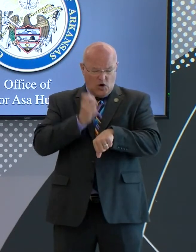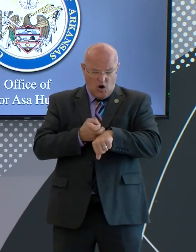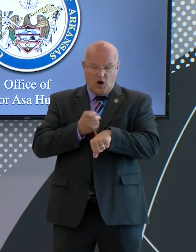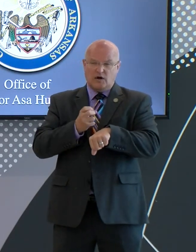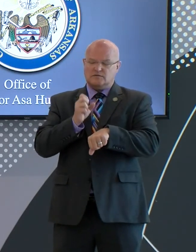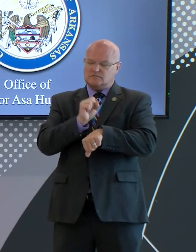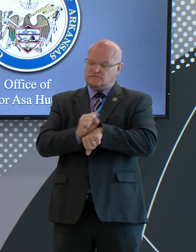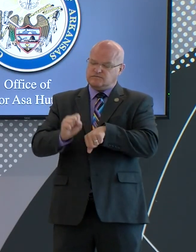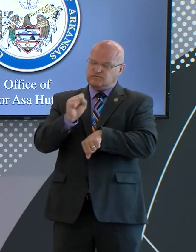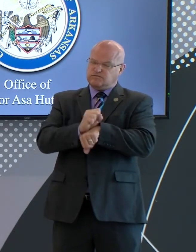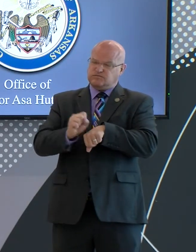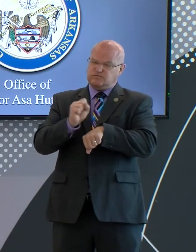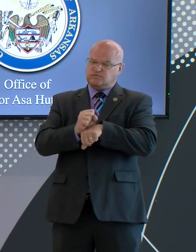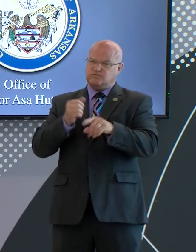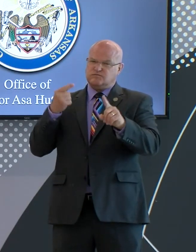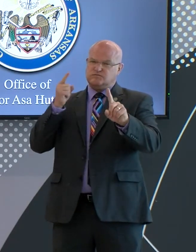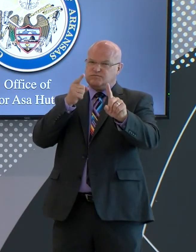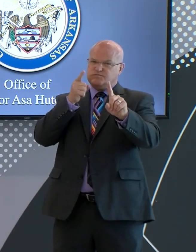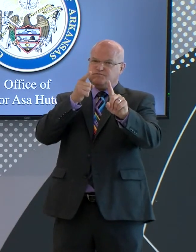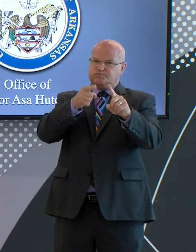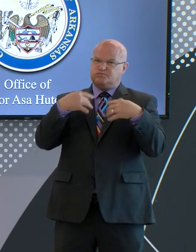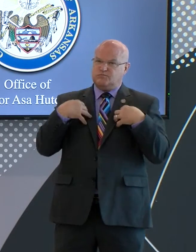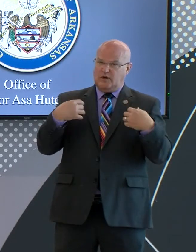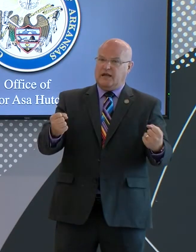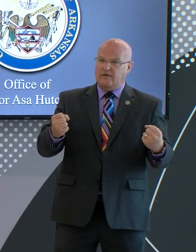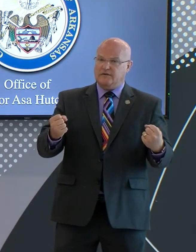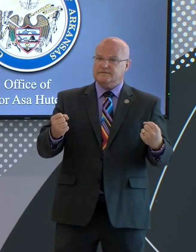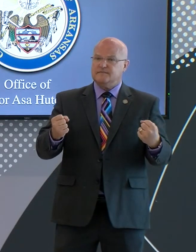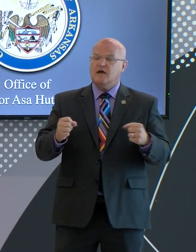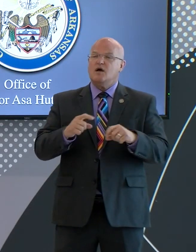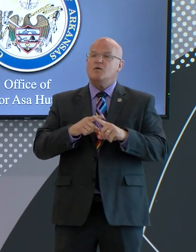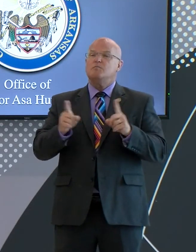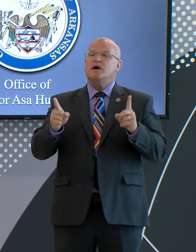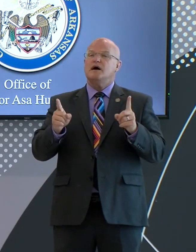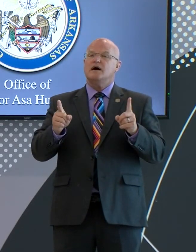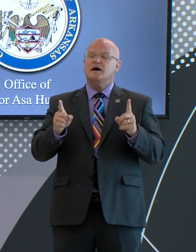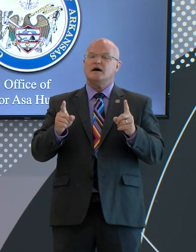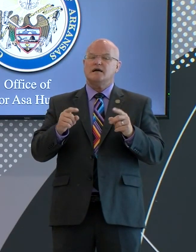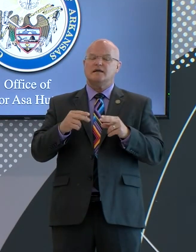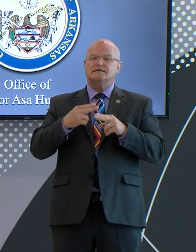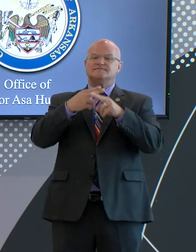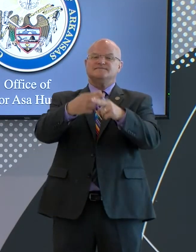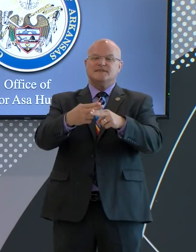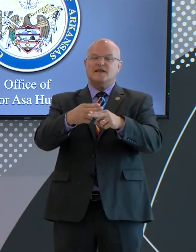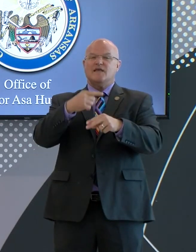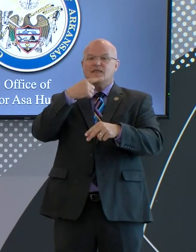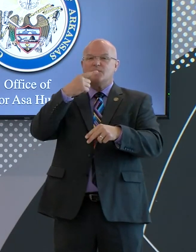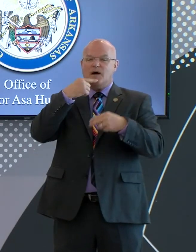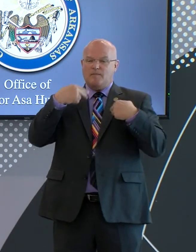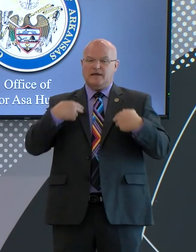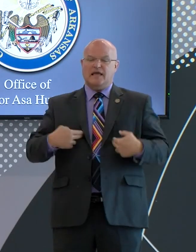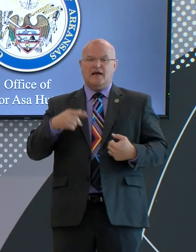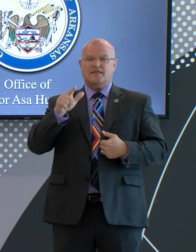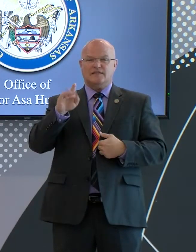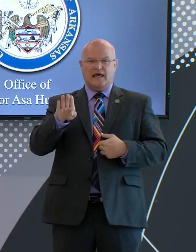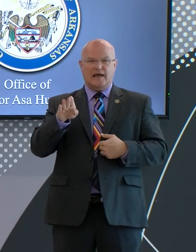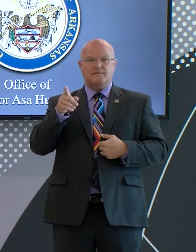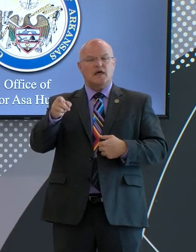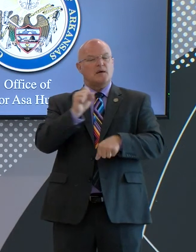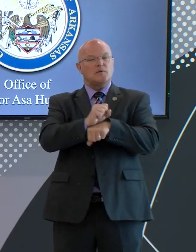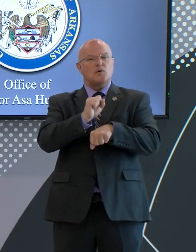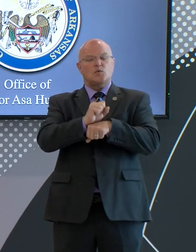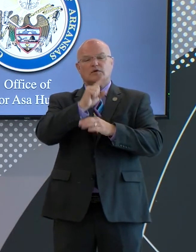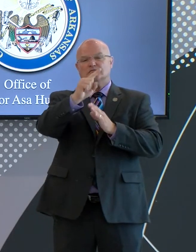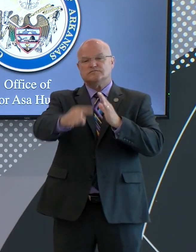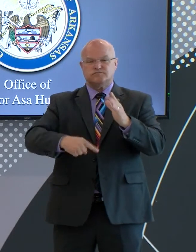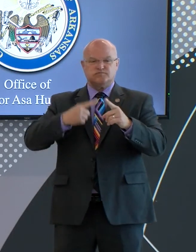move us towards recovery from COVID-19, but I want to particularly call out our public health lab. They've been working literally around